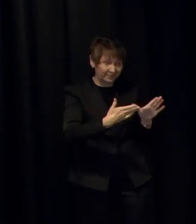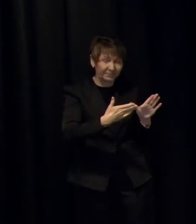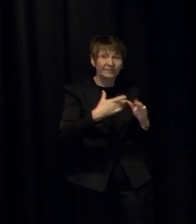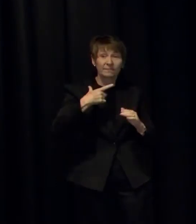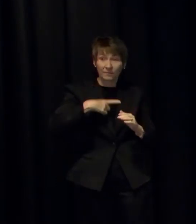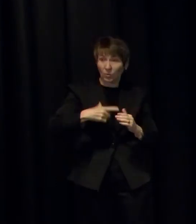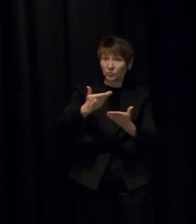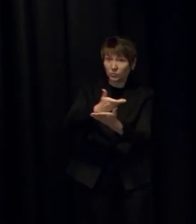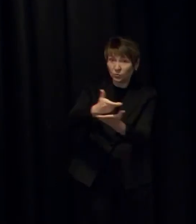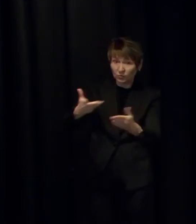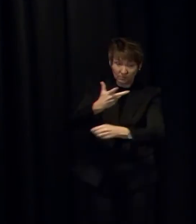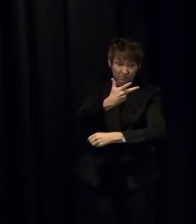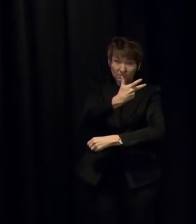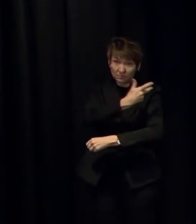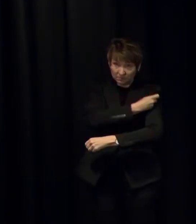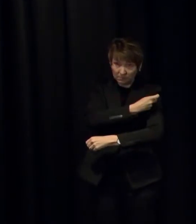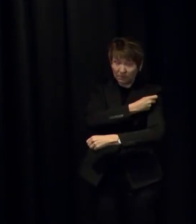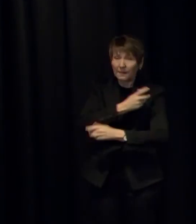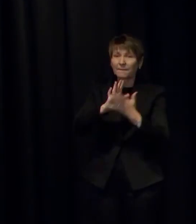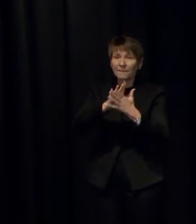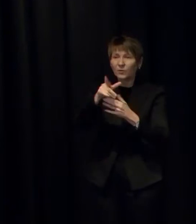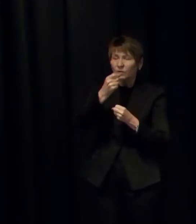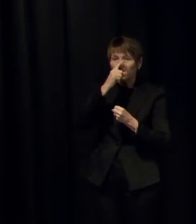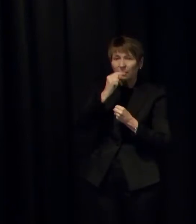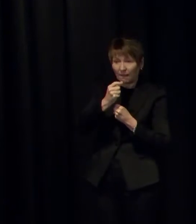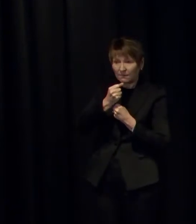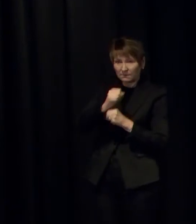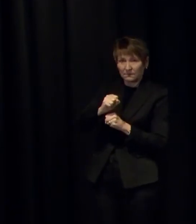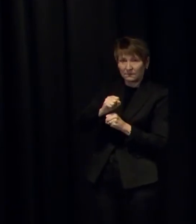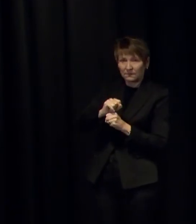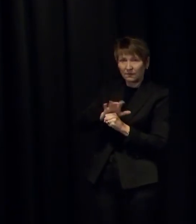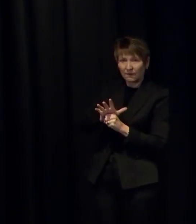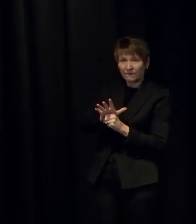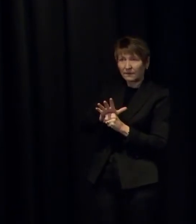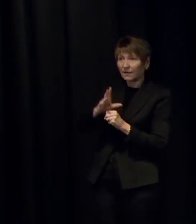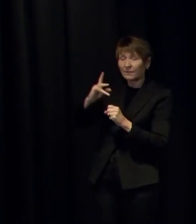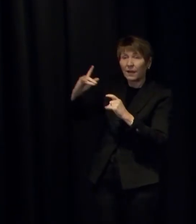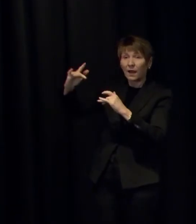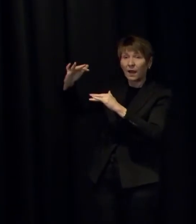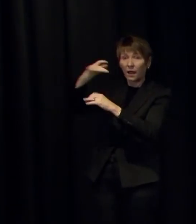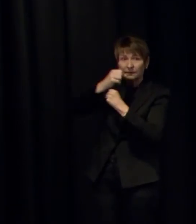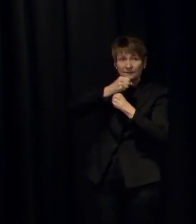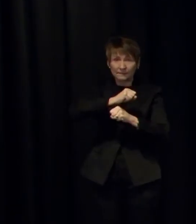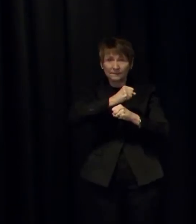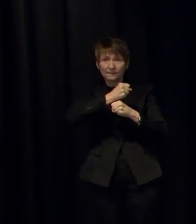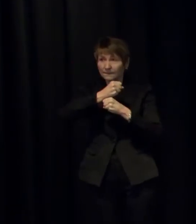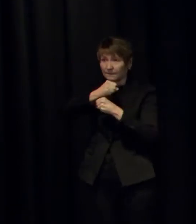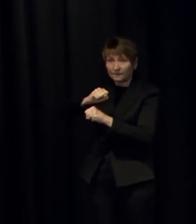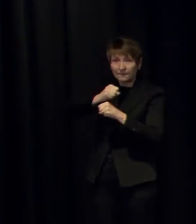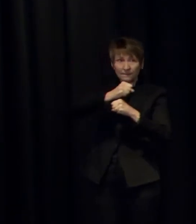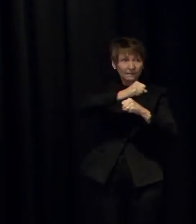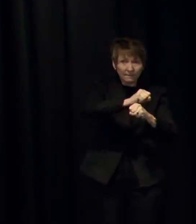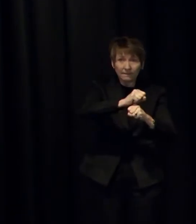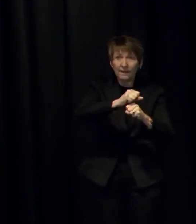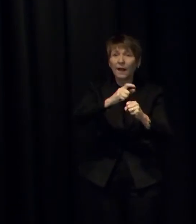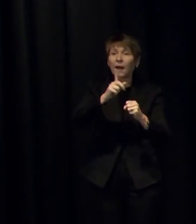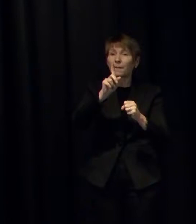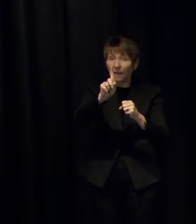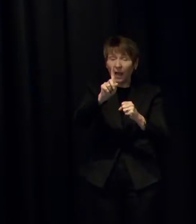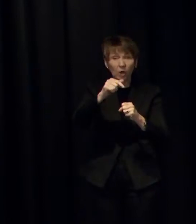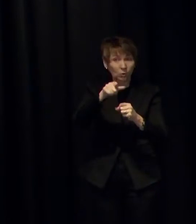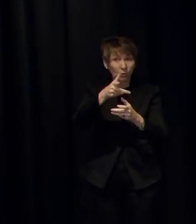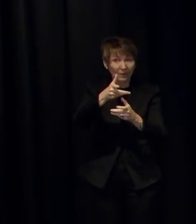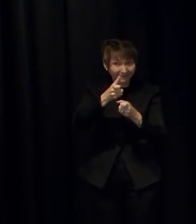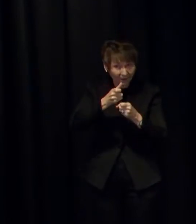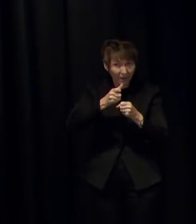in record time, so 5 million people have had at least one dose. We are not just